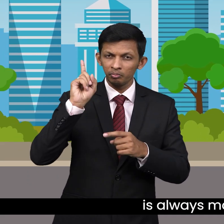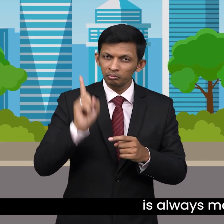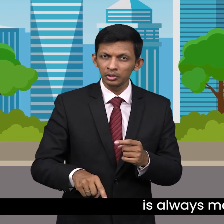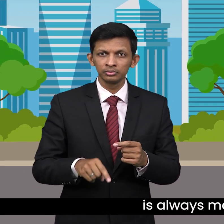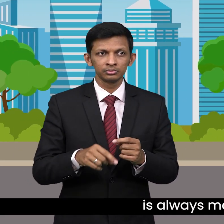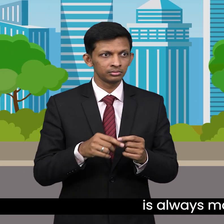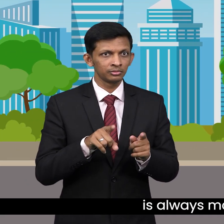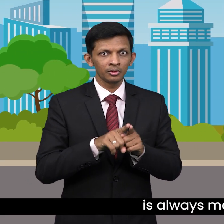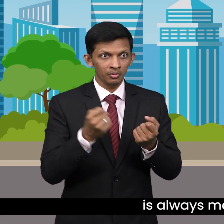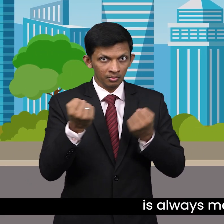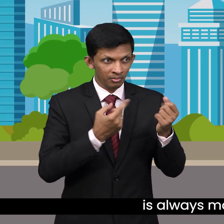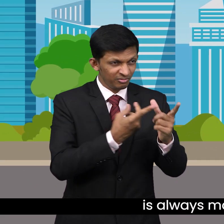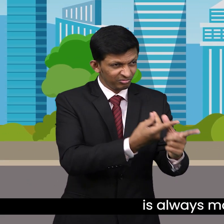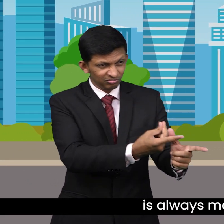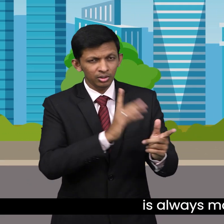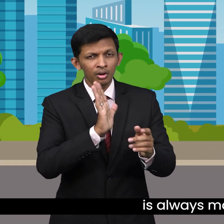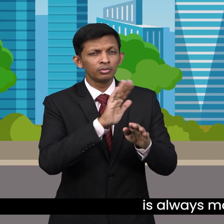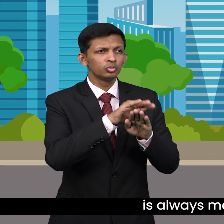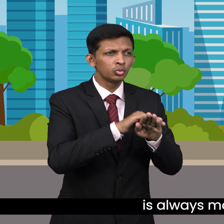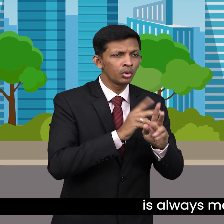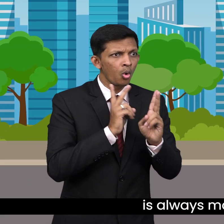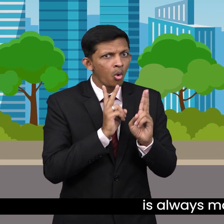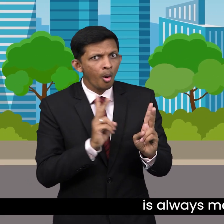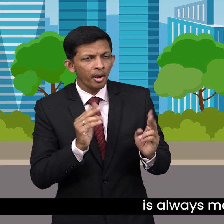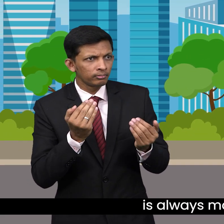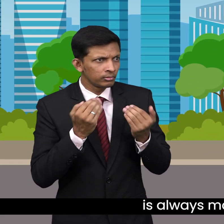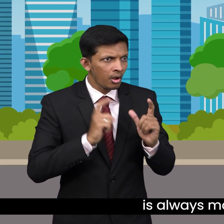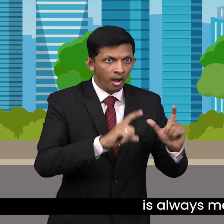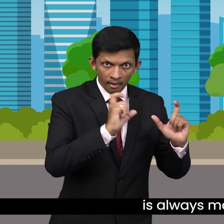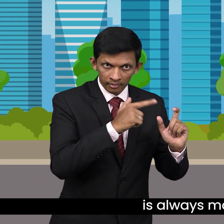Safety is always more important than speed.